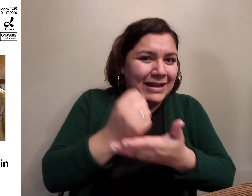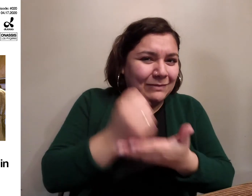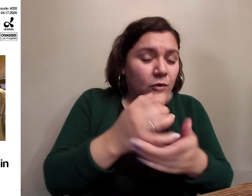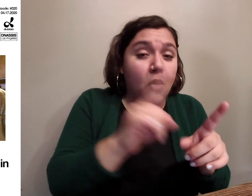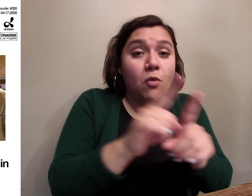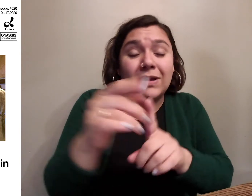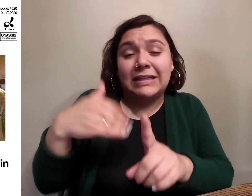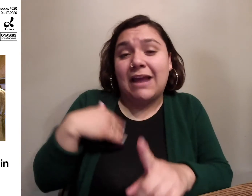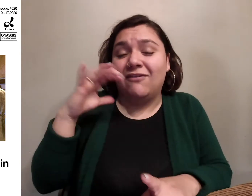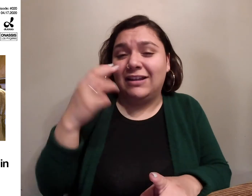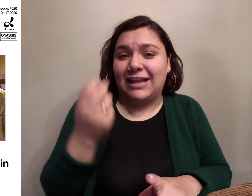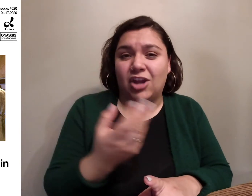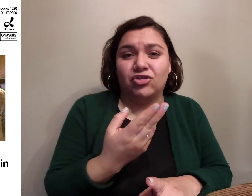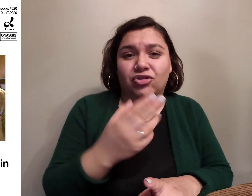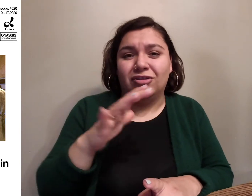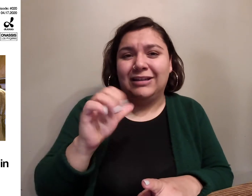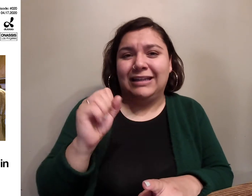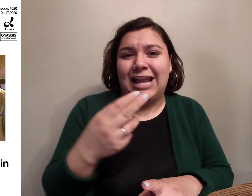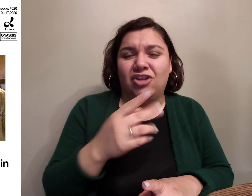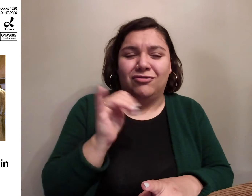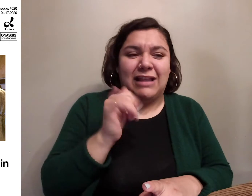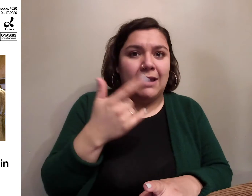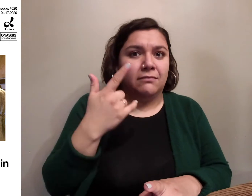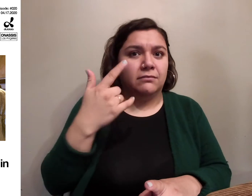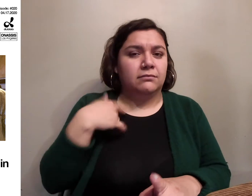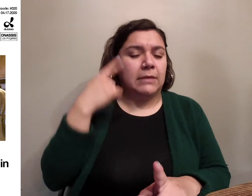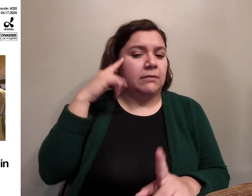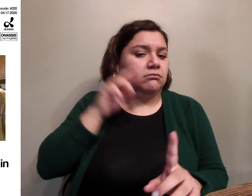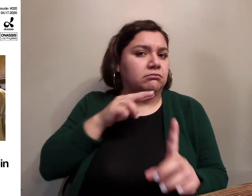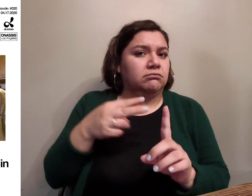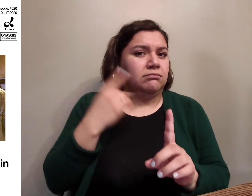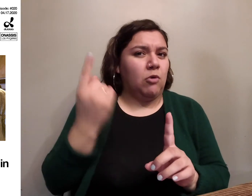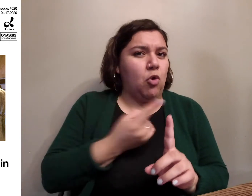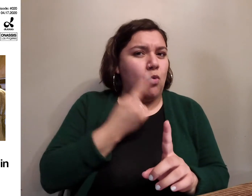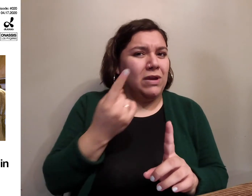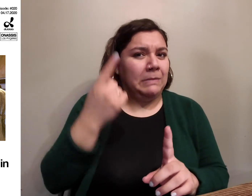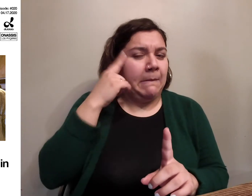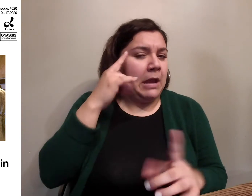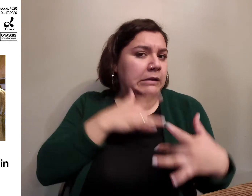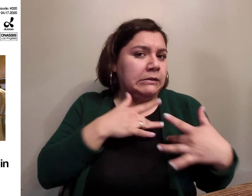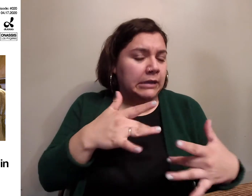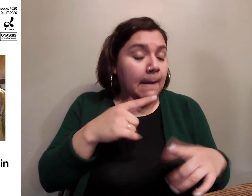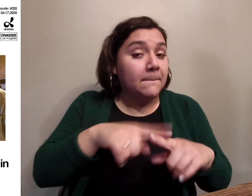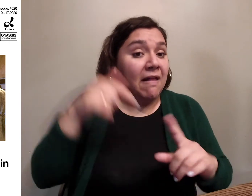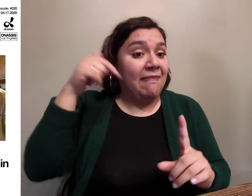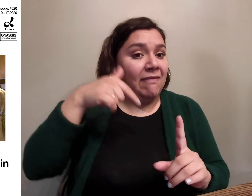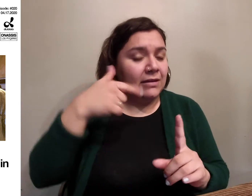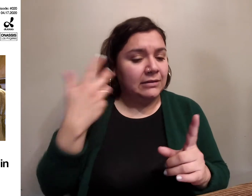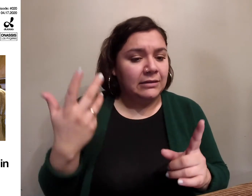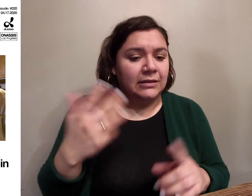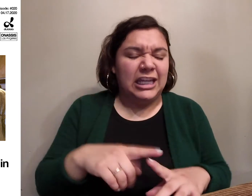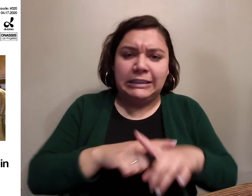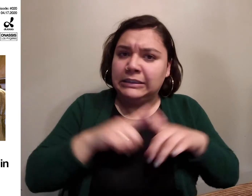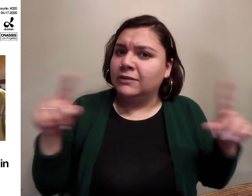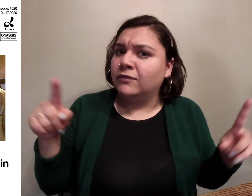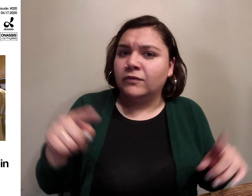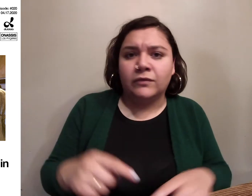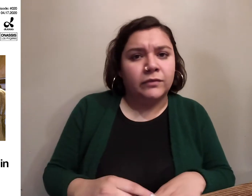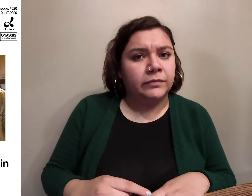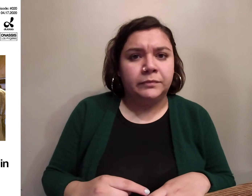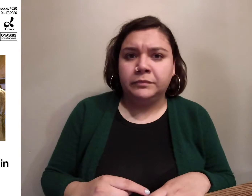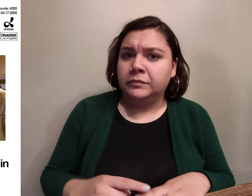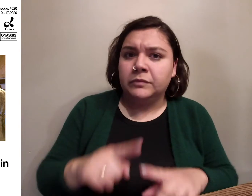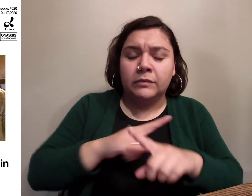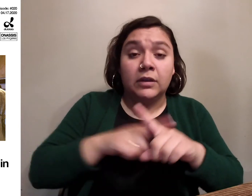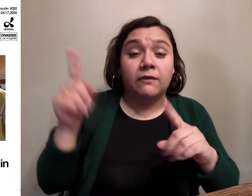like a hoarding mentality of me anyway. But this is so different than anything I have ever